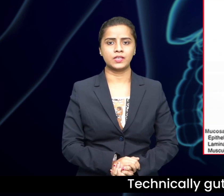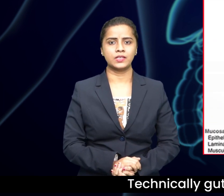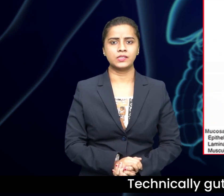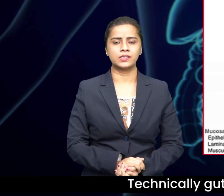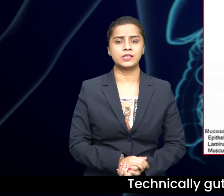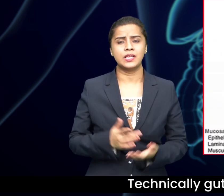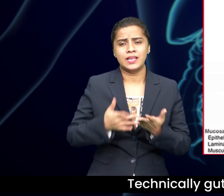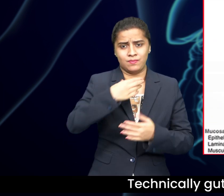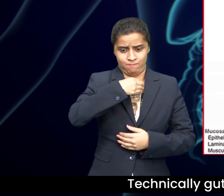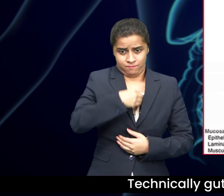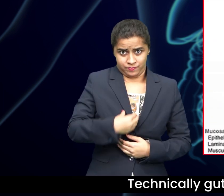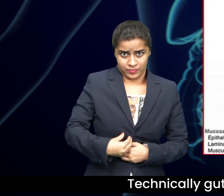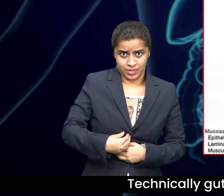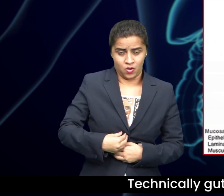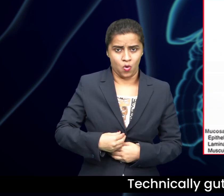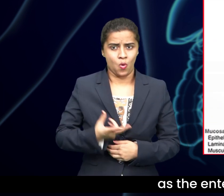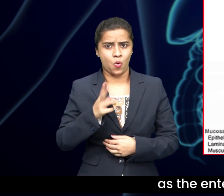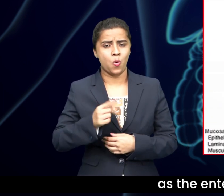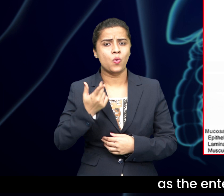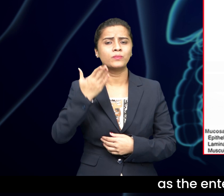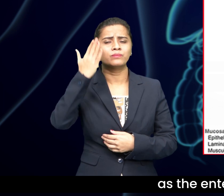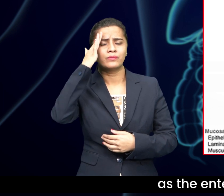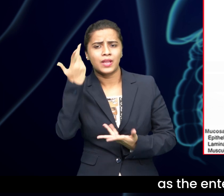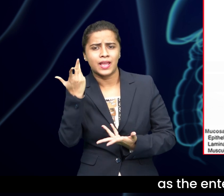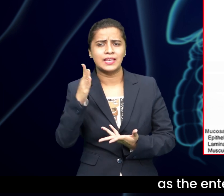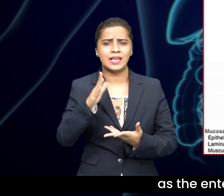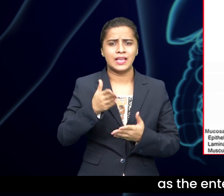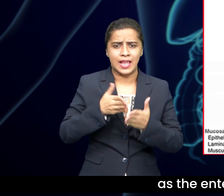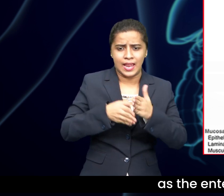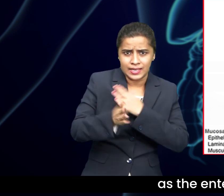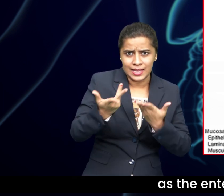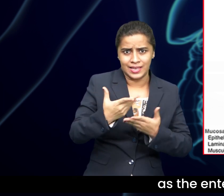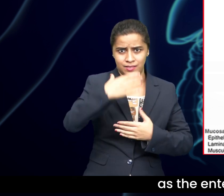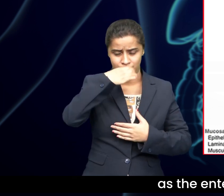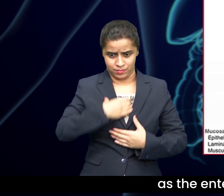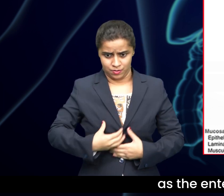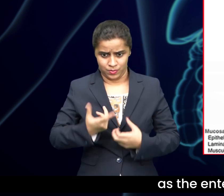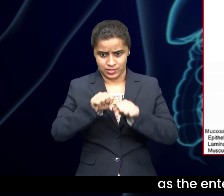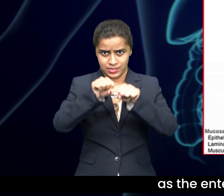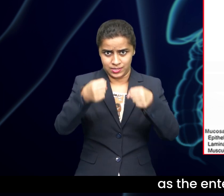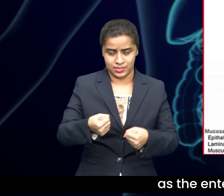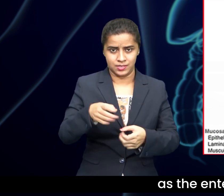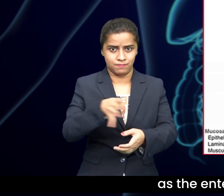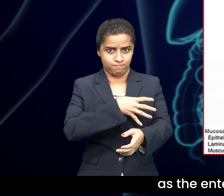Technically, gut or second brain, known as the enteric nervous system.